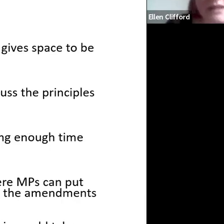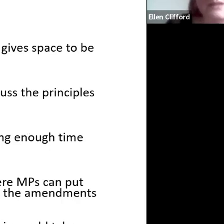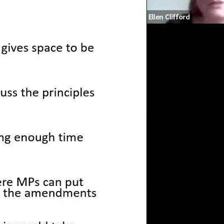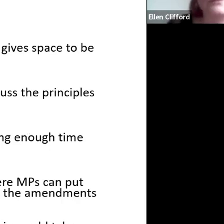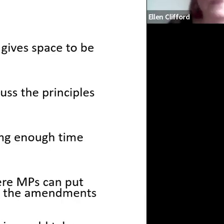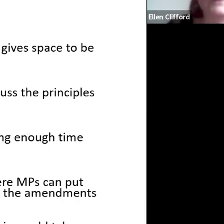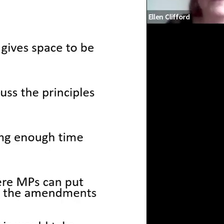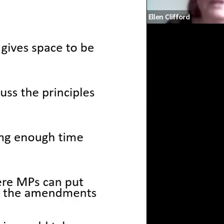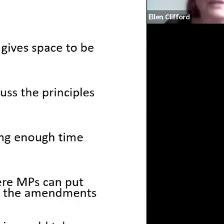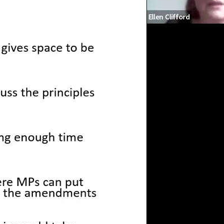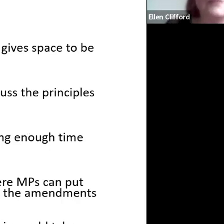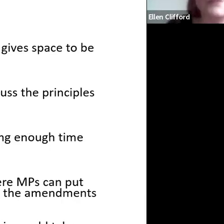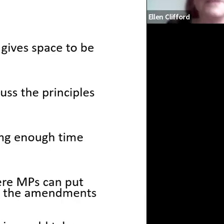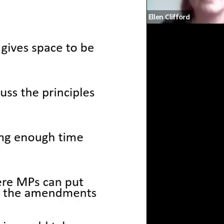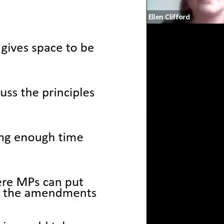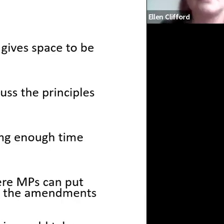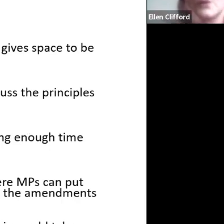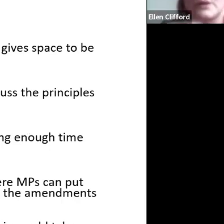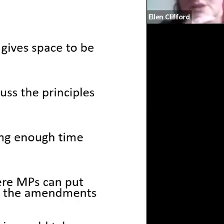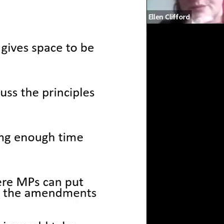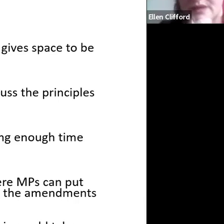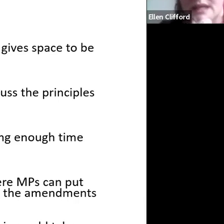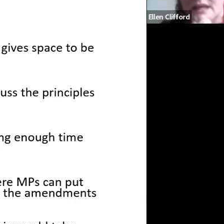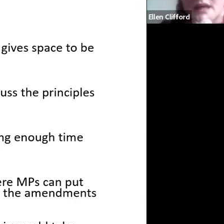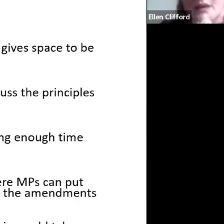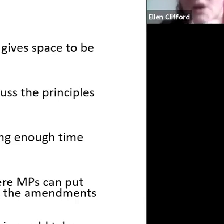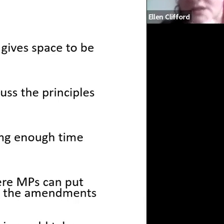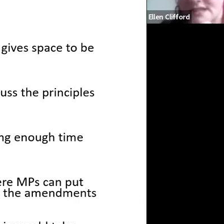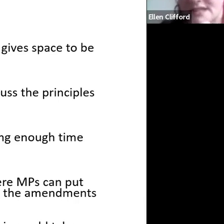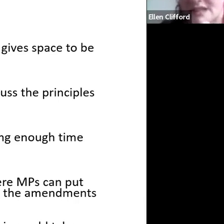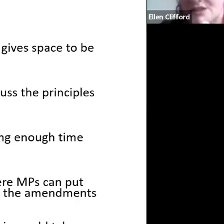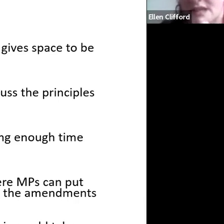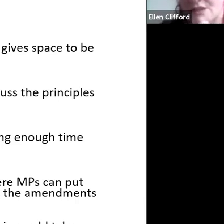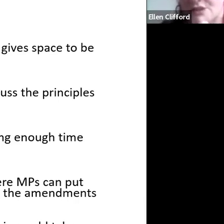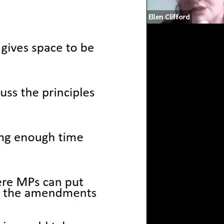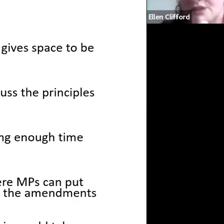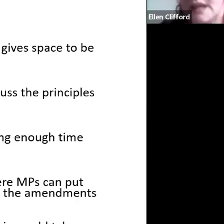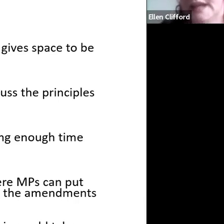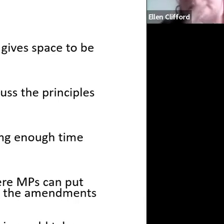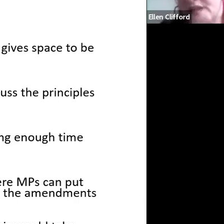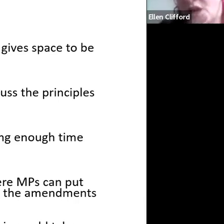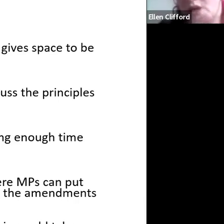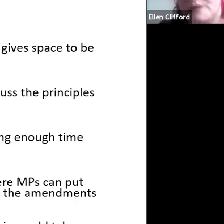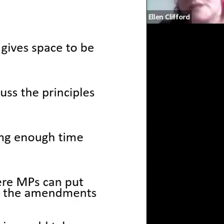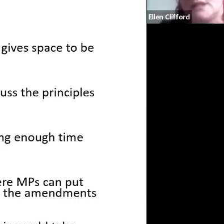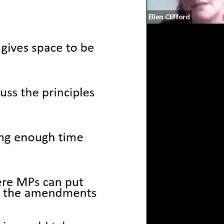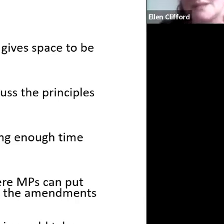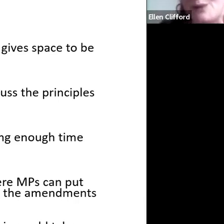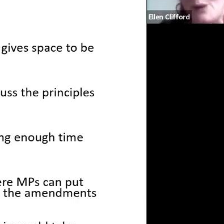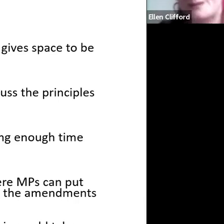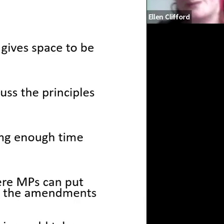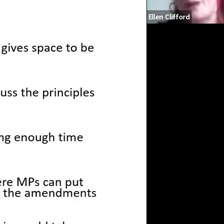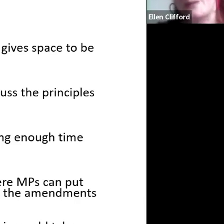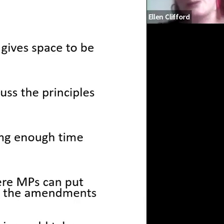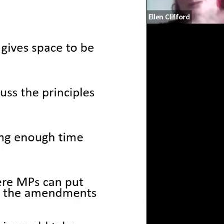also need to vote in favour for it to be passed into legislation. If they don't, we've seen this